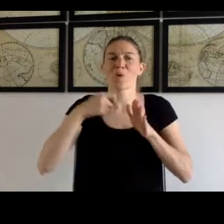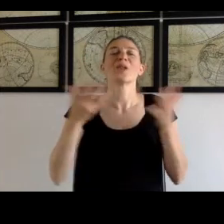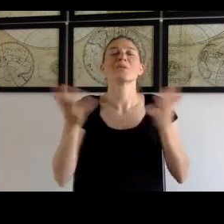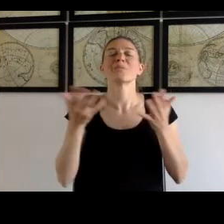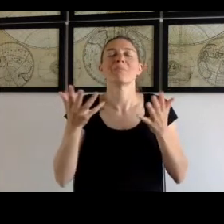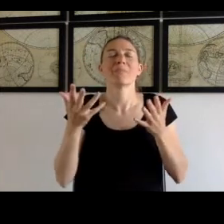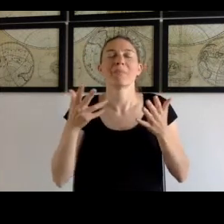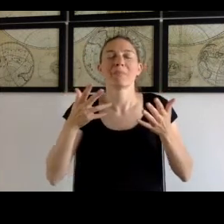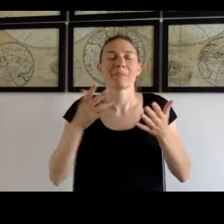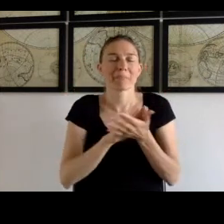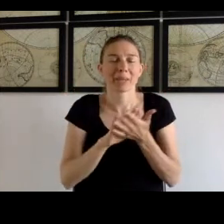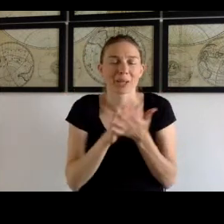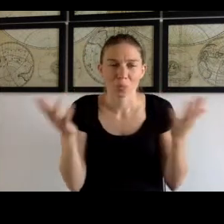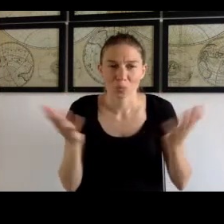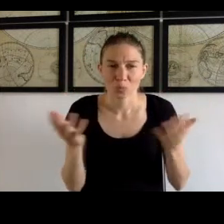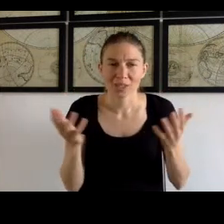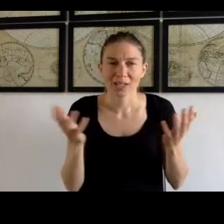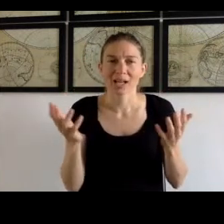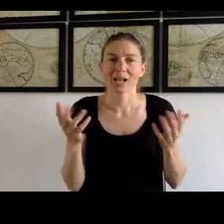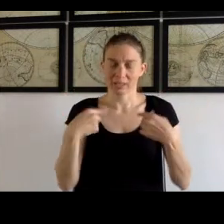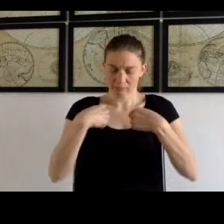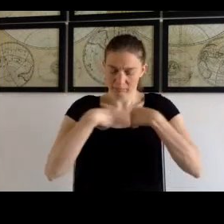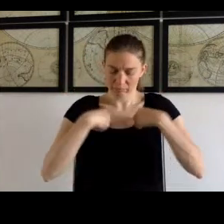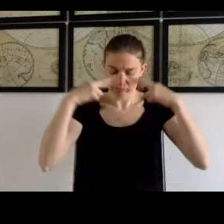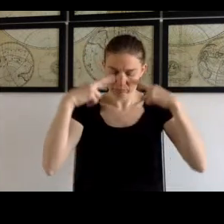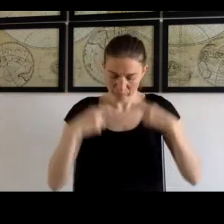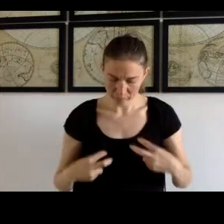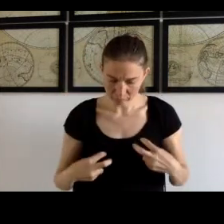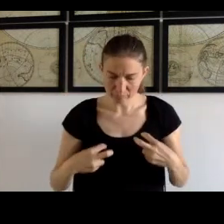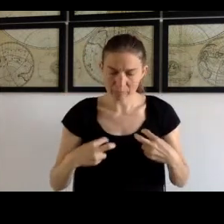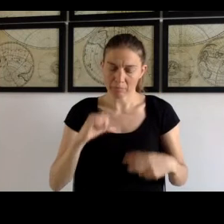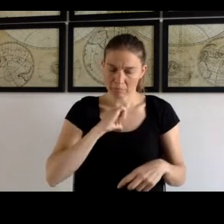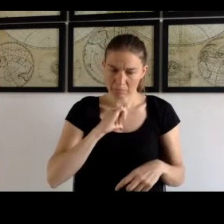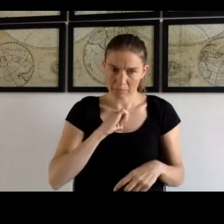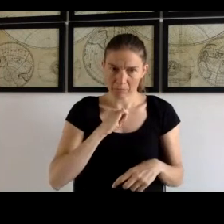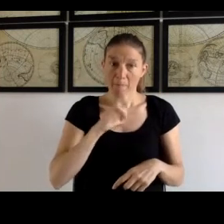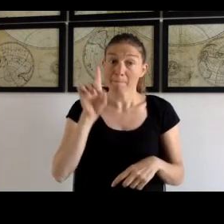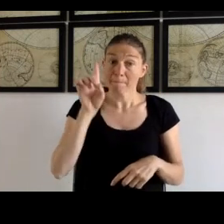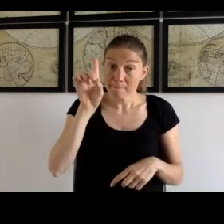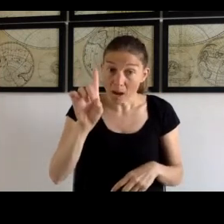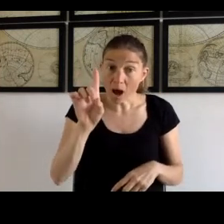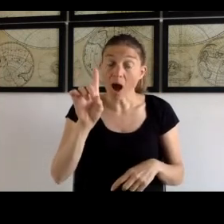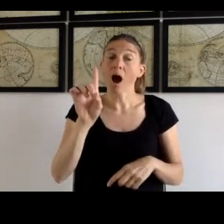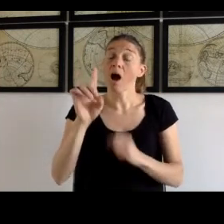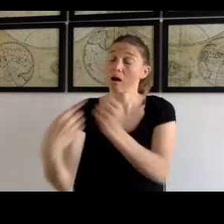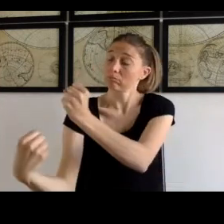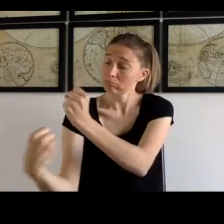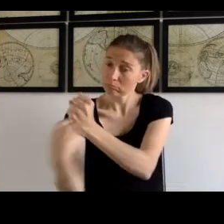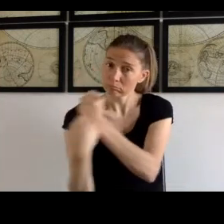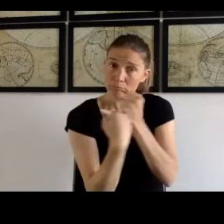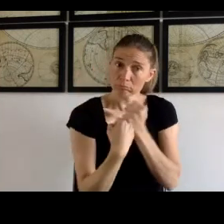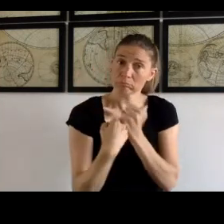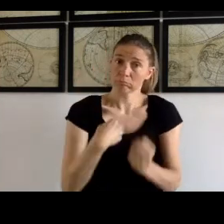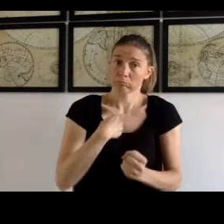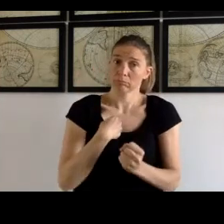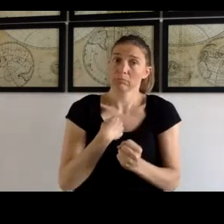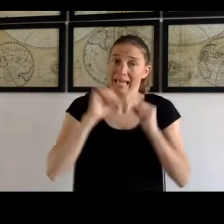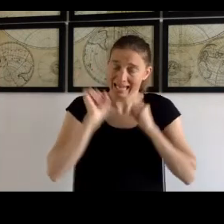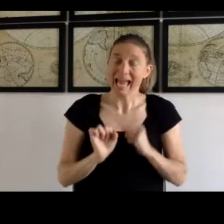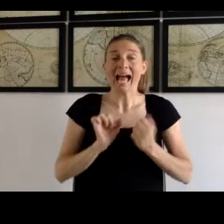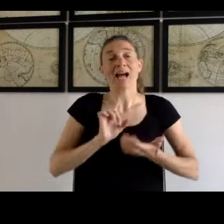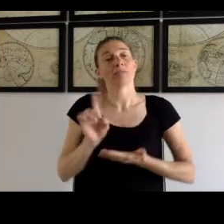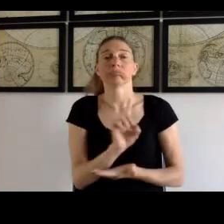person need to be supported to overcoming the condition of disability they receive from society. And frequently